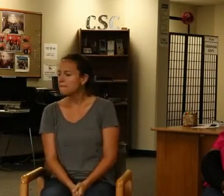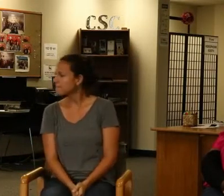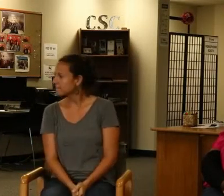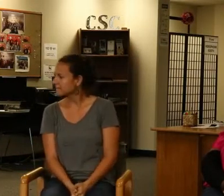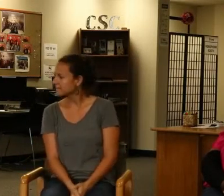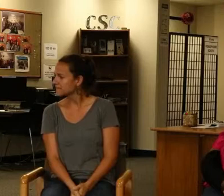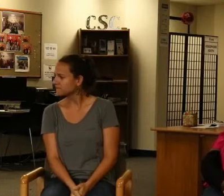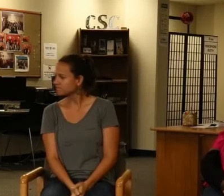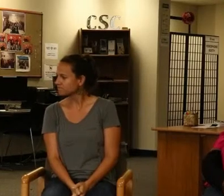Also,